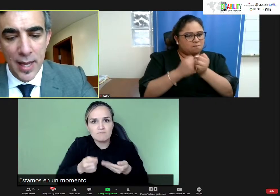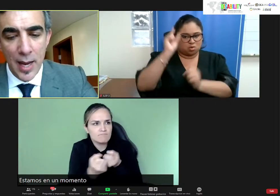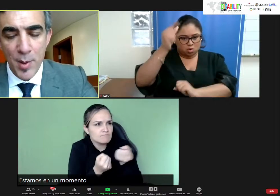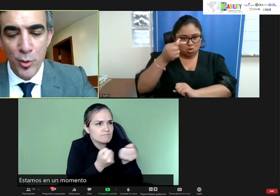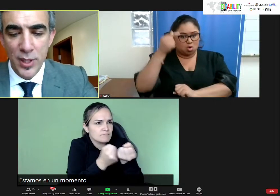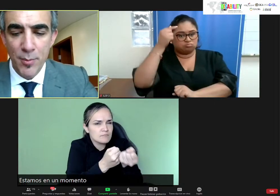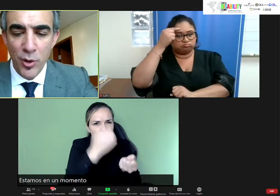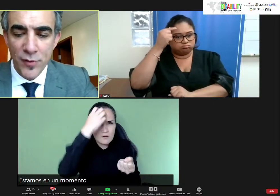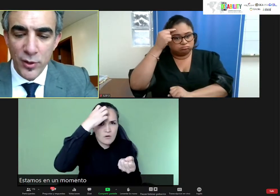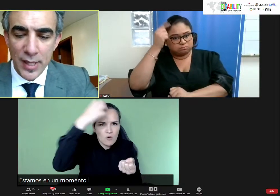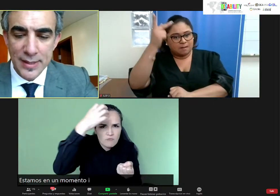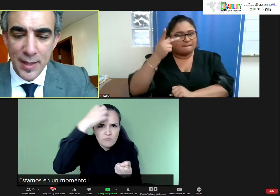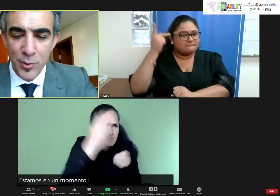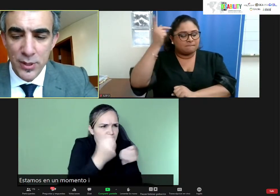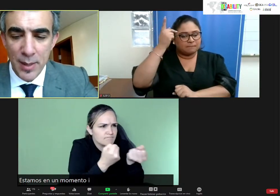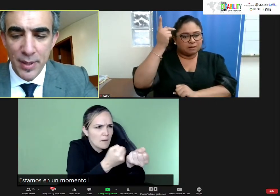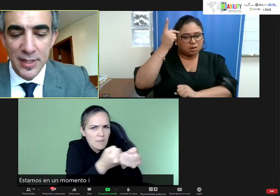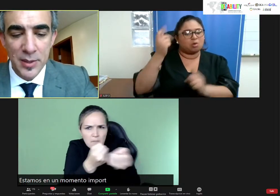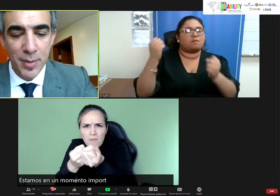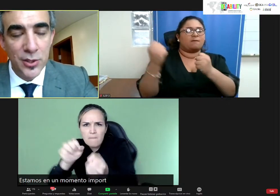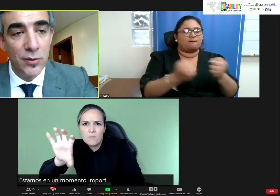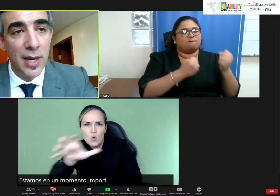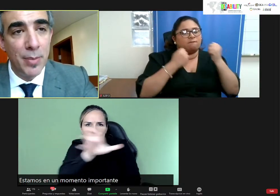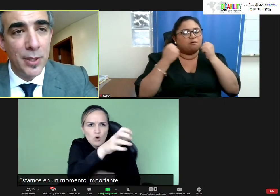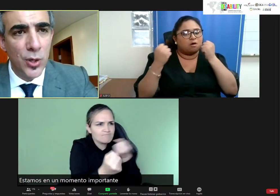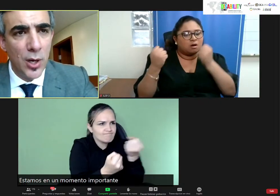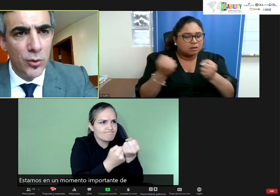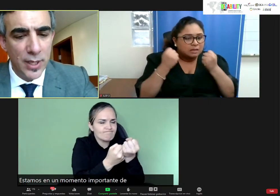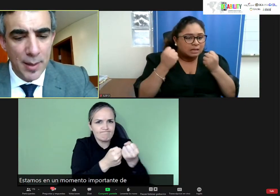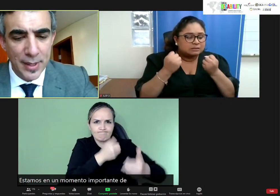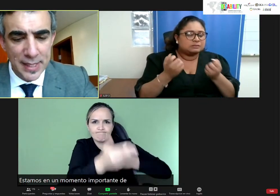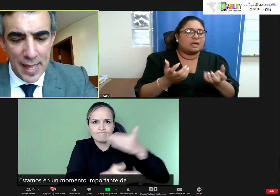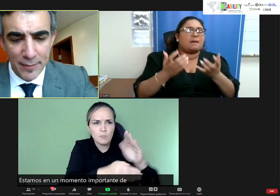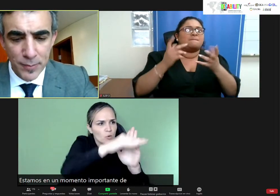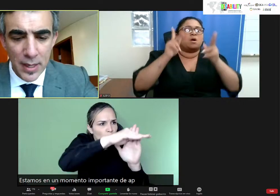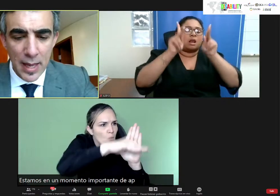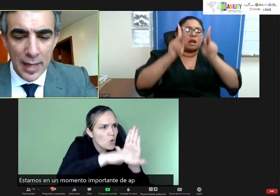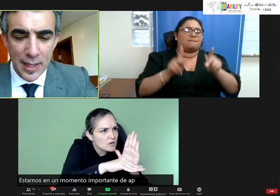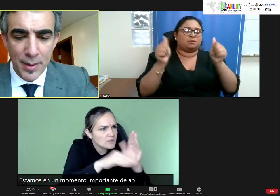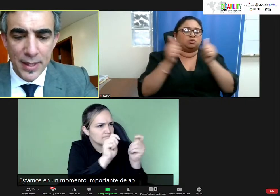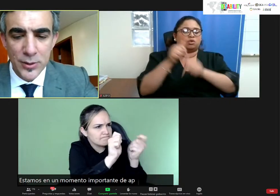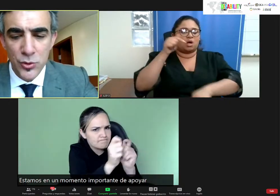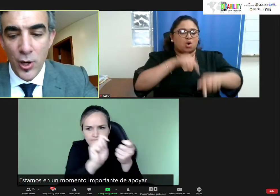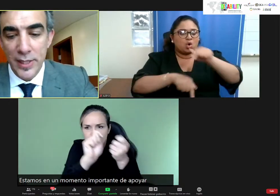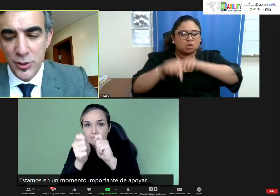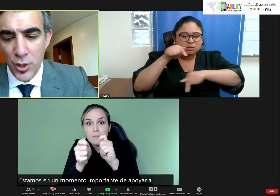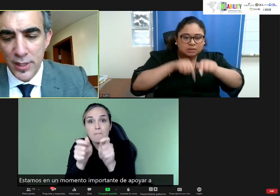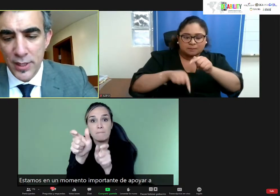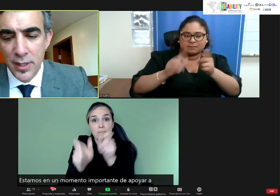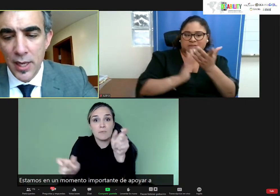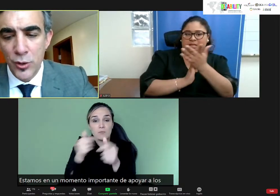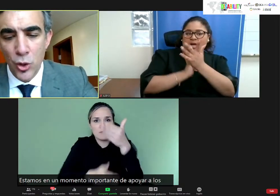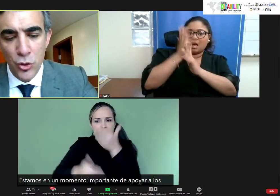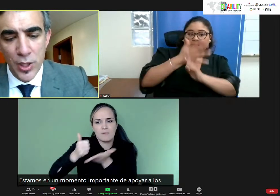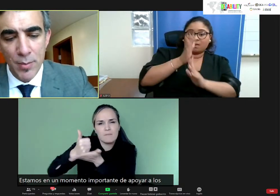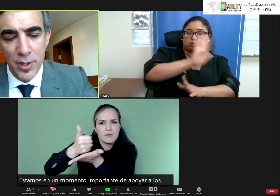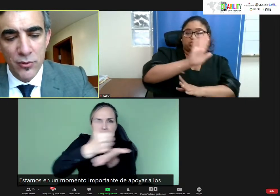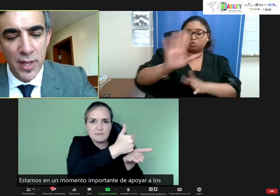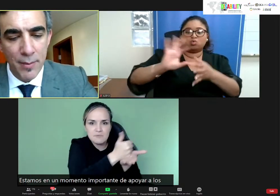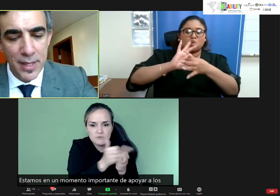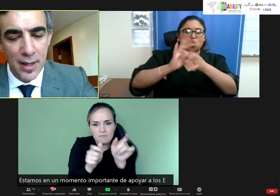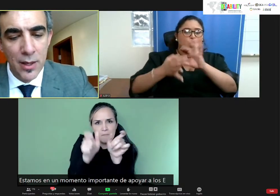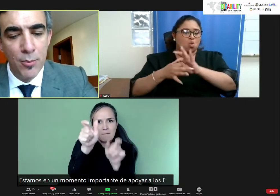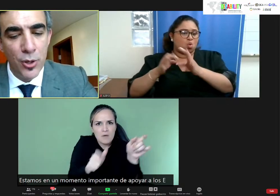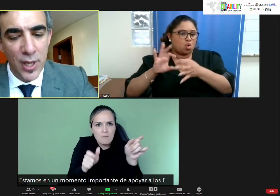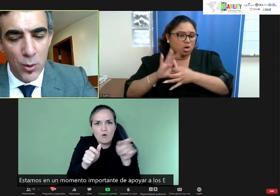states in their public policies as the we strengthen the participation of persons with disabilities through their